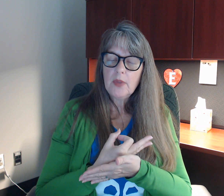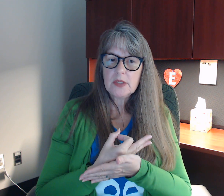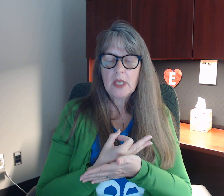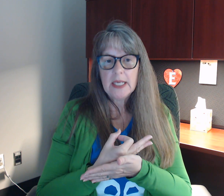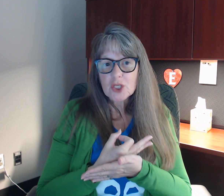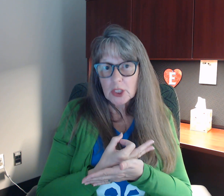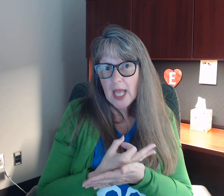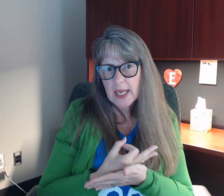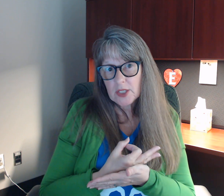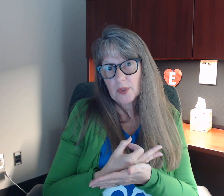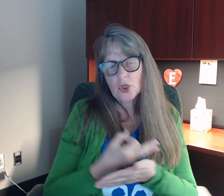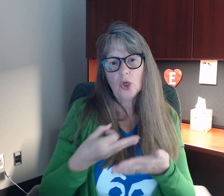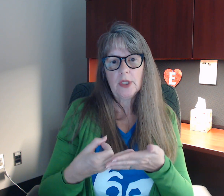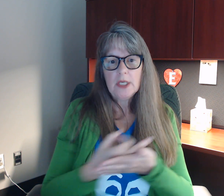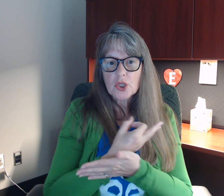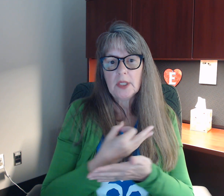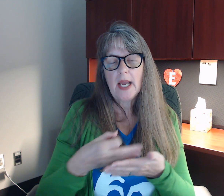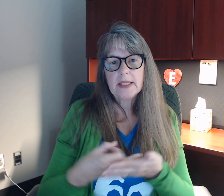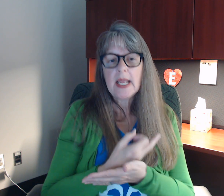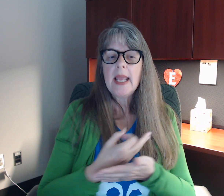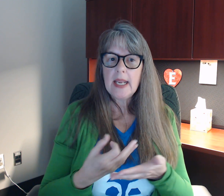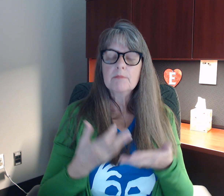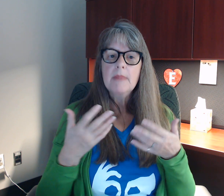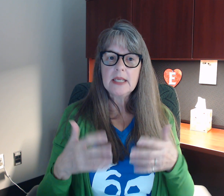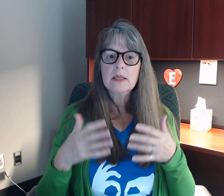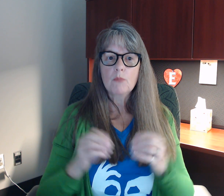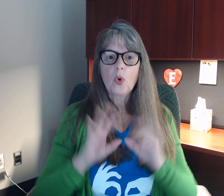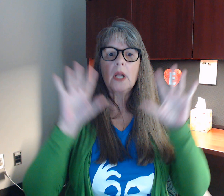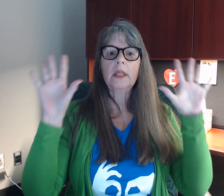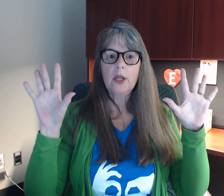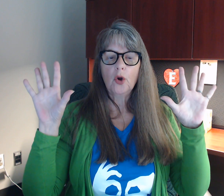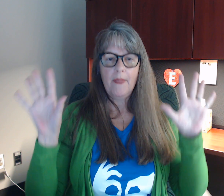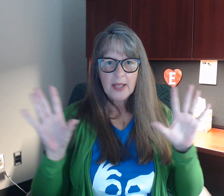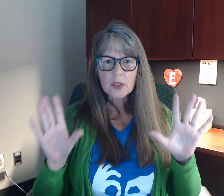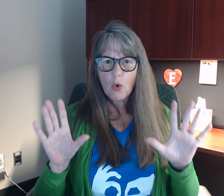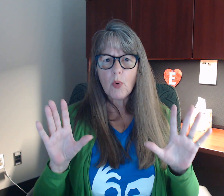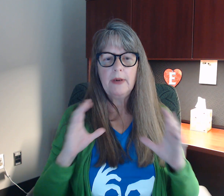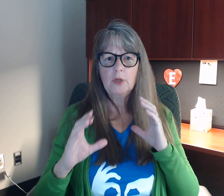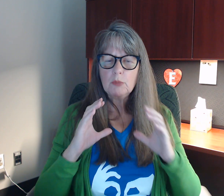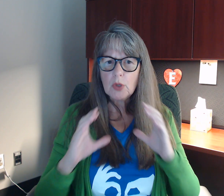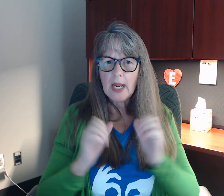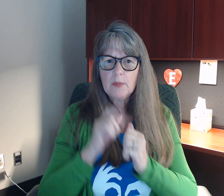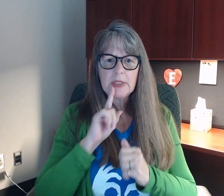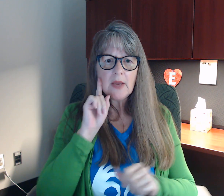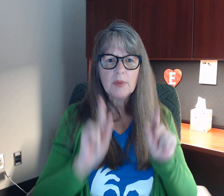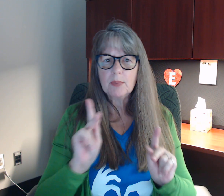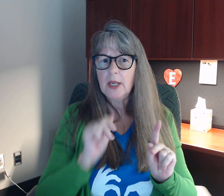that's initialized, what it's called initialized, it makes it more clear. And that's the whole point of communicating with deaf people, and you